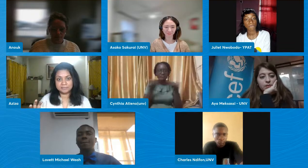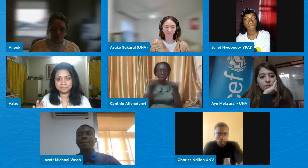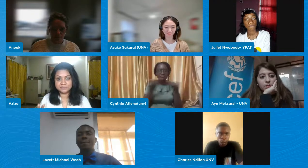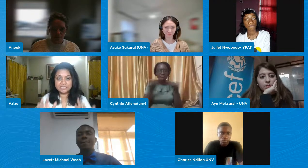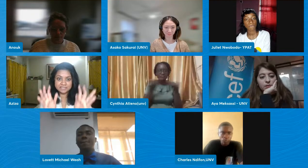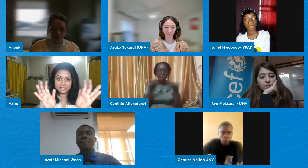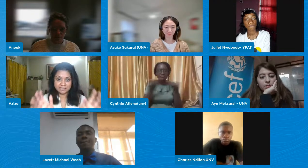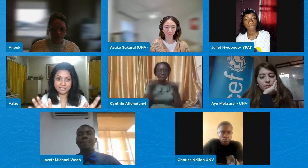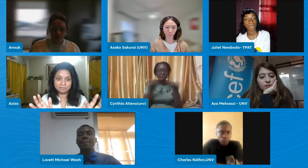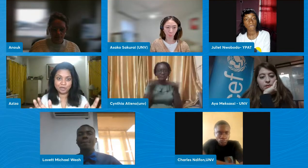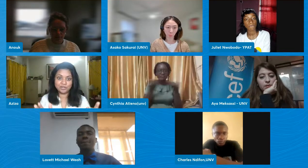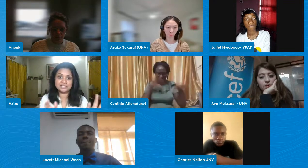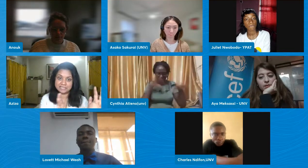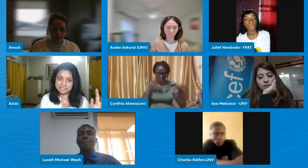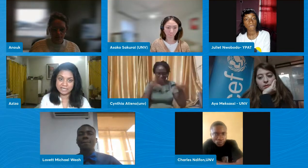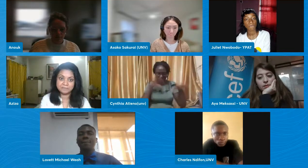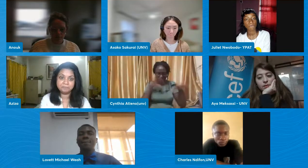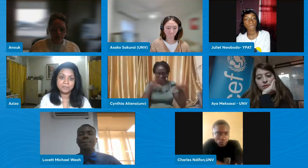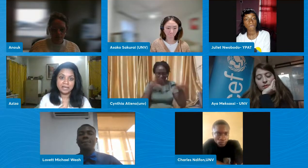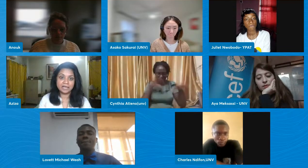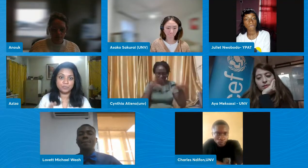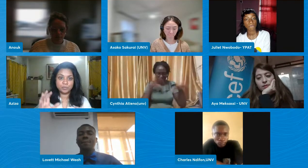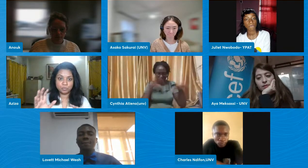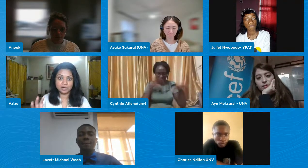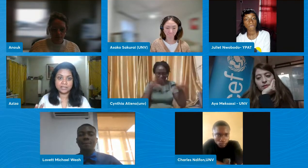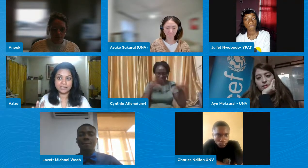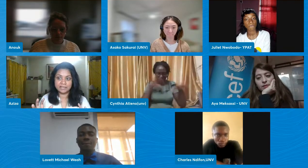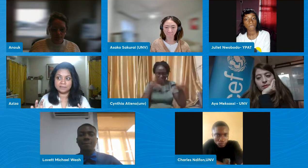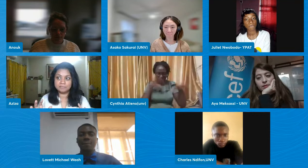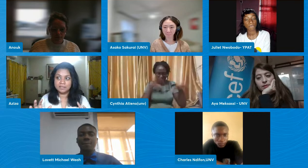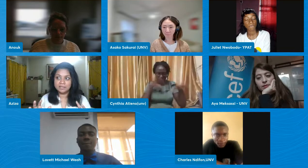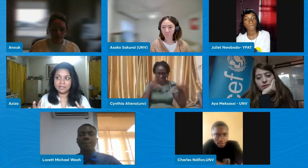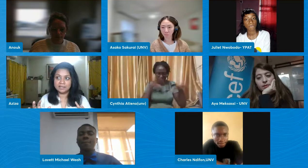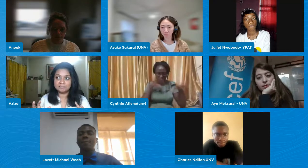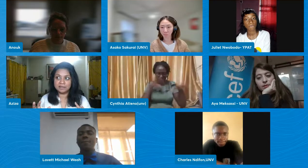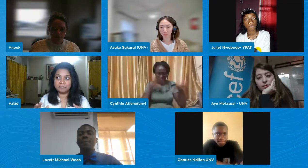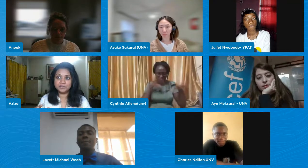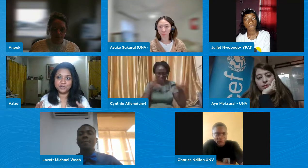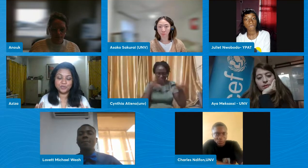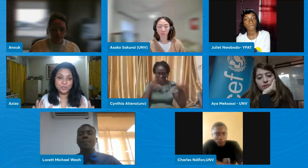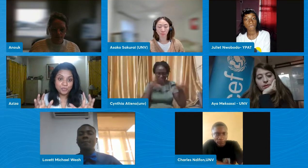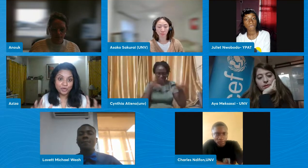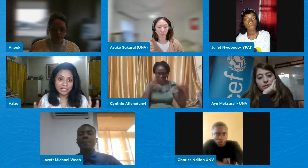target each employers at a time, and we work,